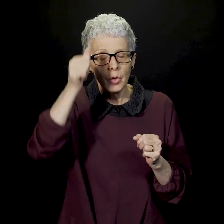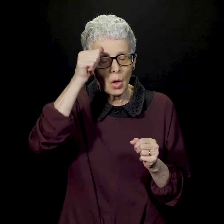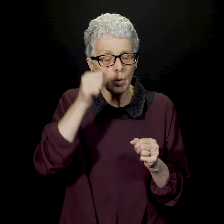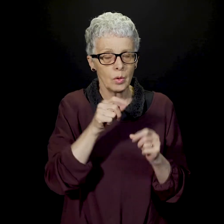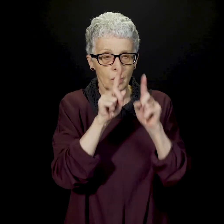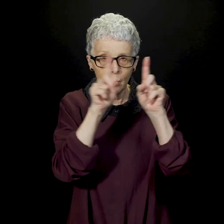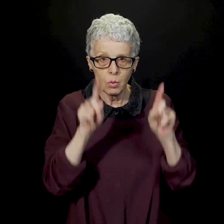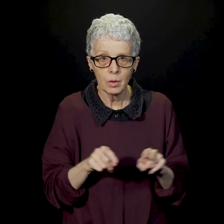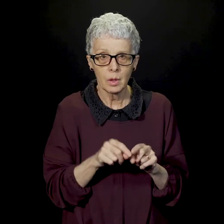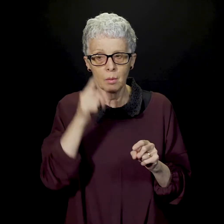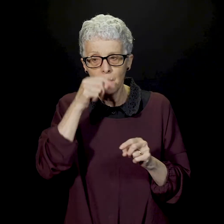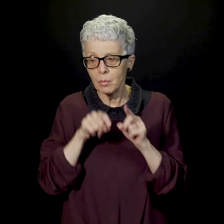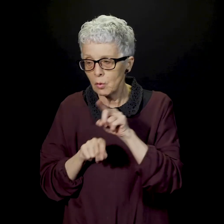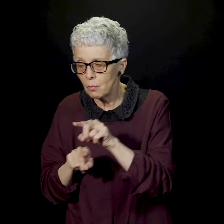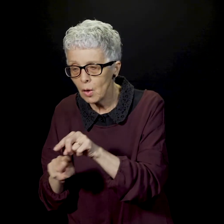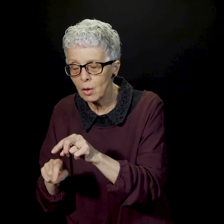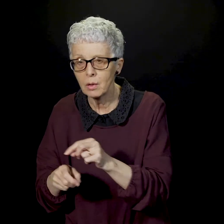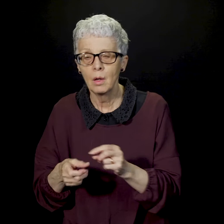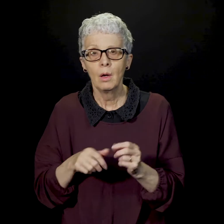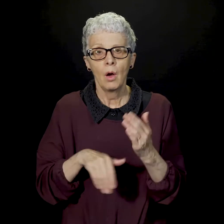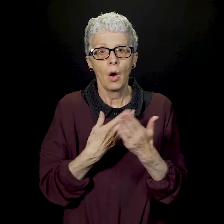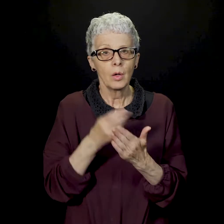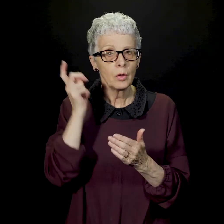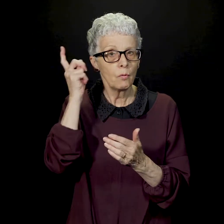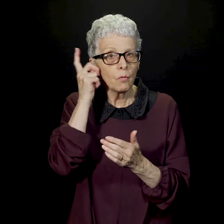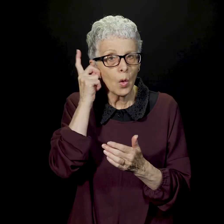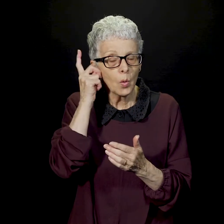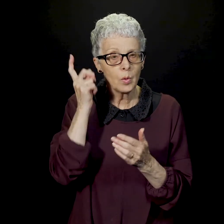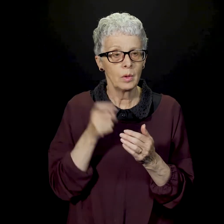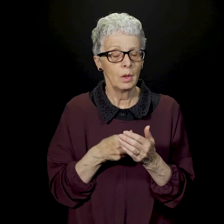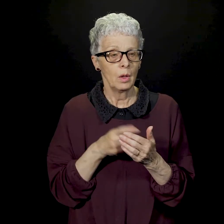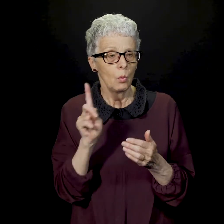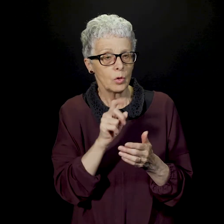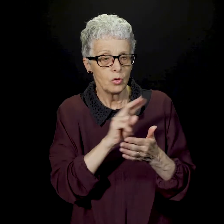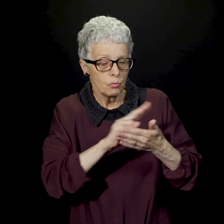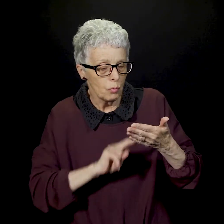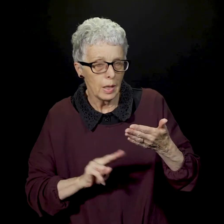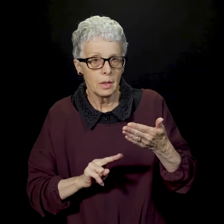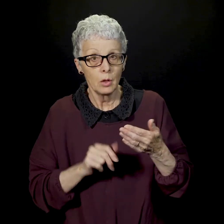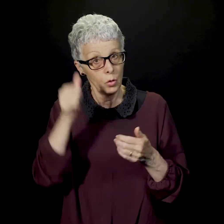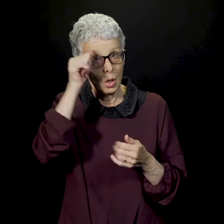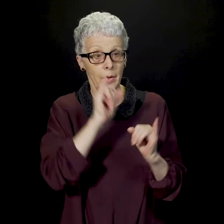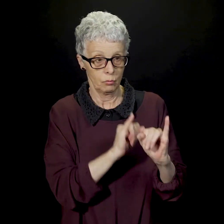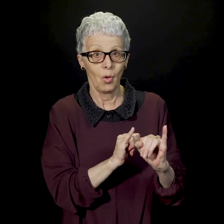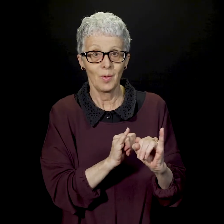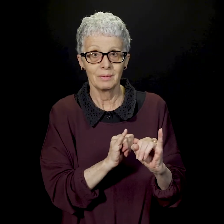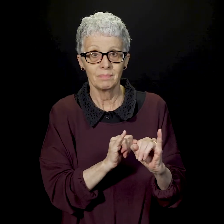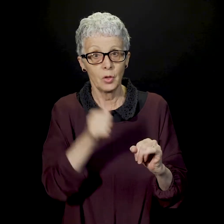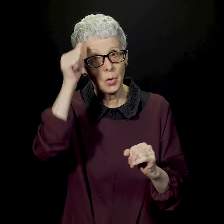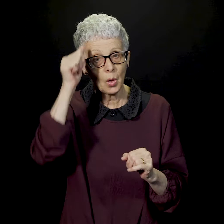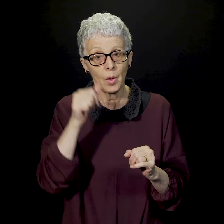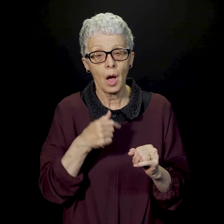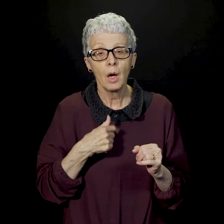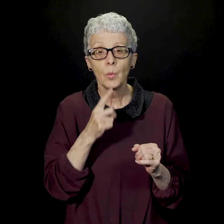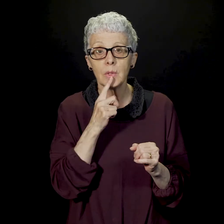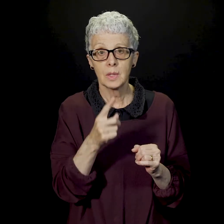at, the people that you follow on your phone or the accounts that you subscribe to, you know what it is. I would